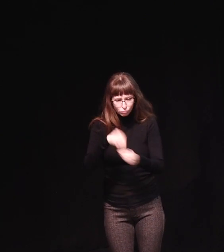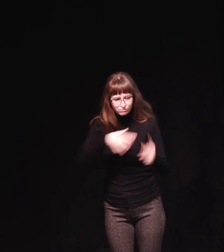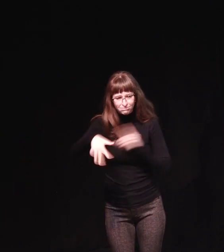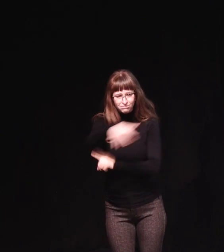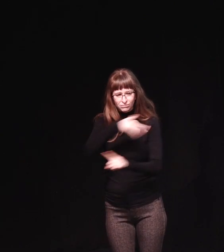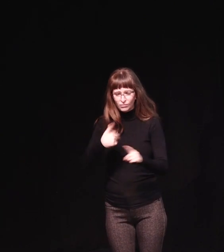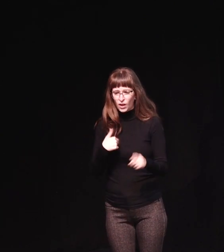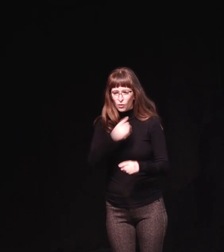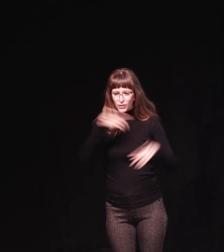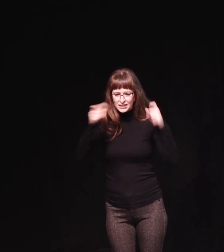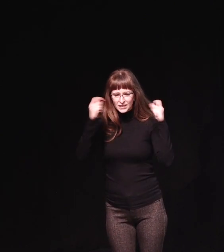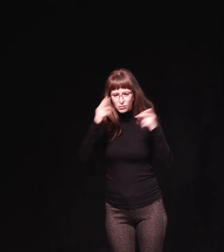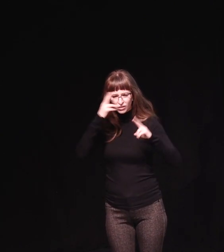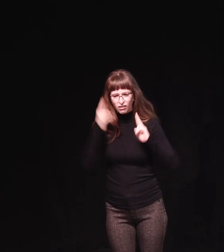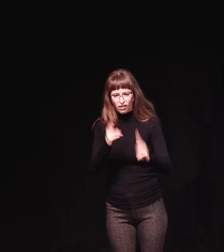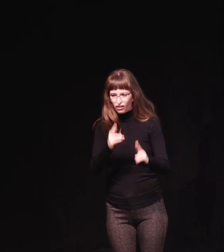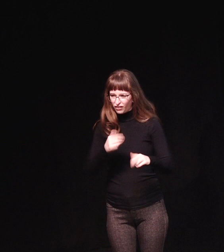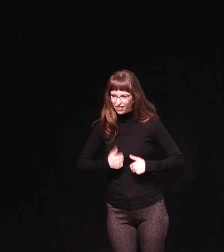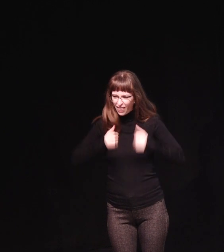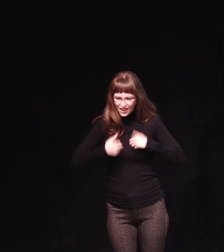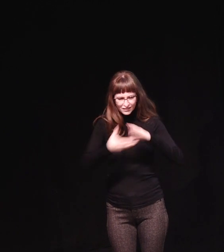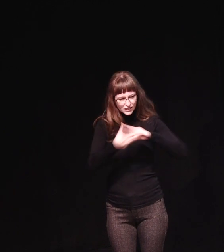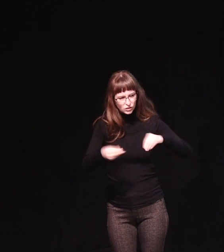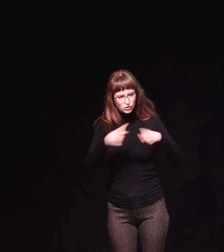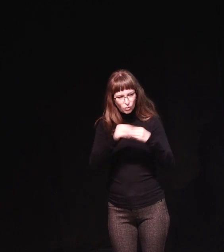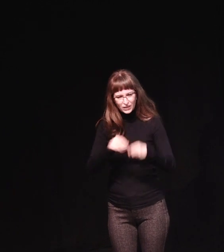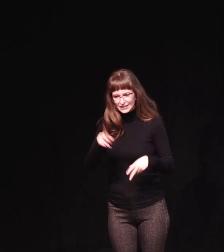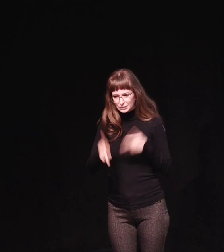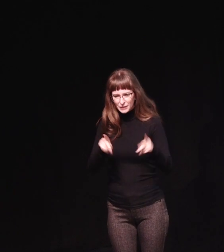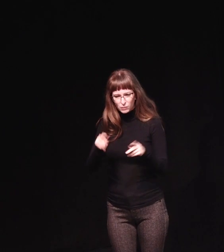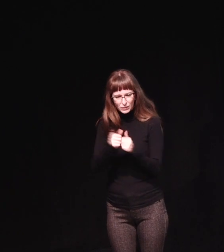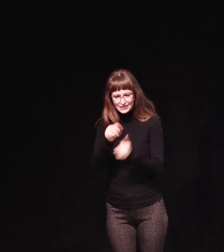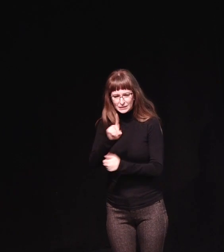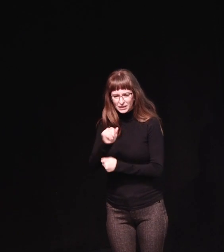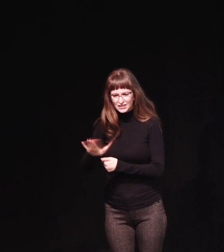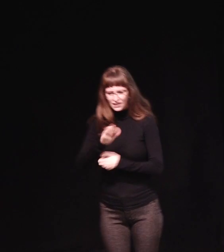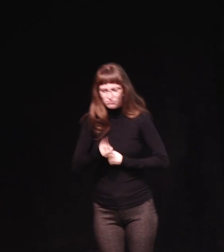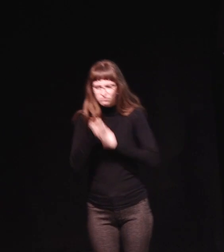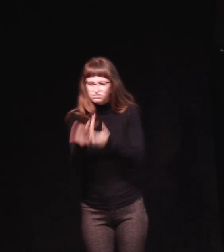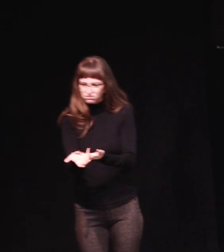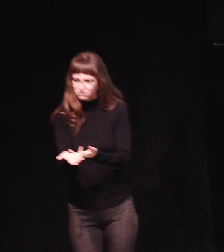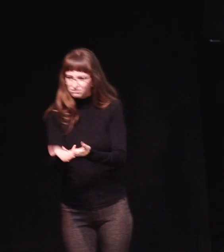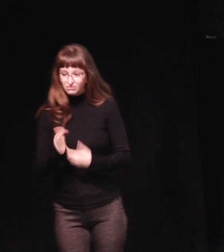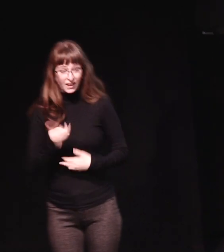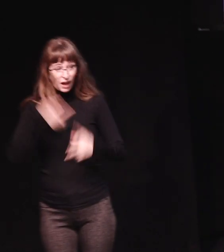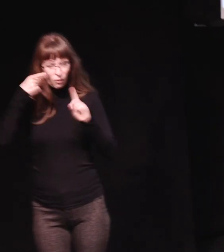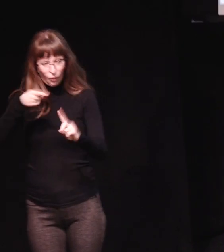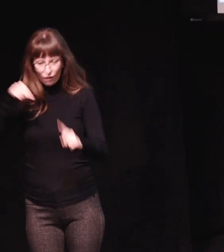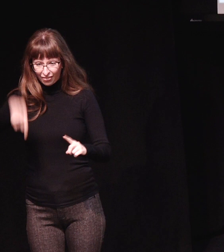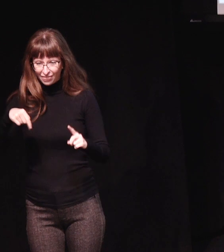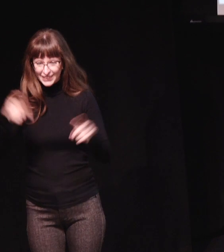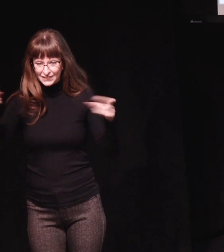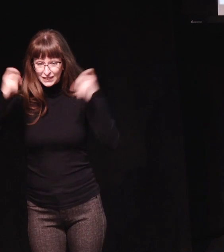lives, stories, and artistic expressions of people with disabilities. Our goal is to make this our most accessible